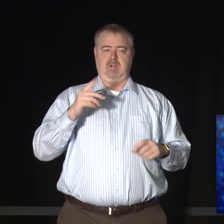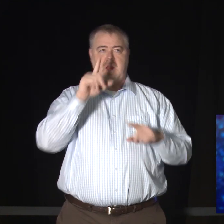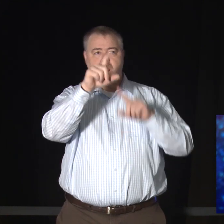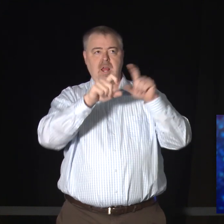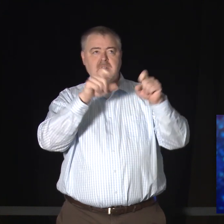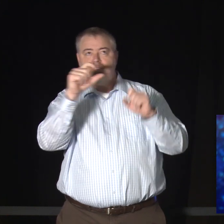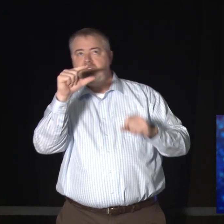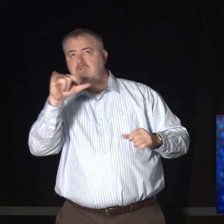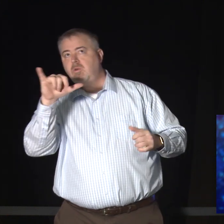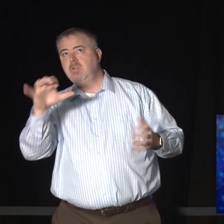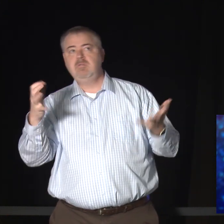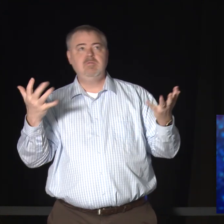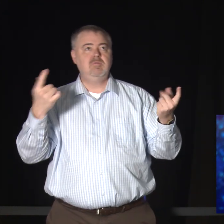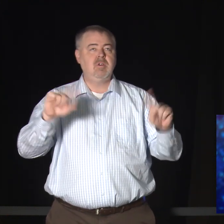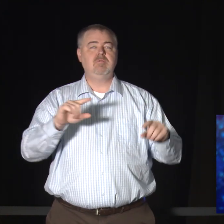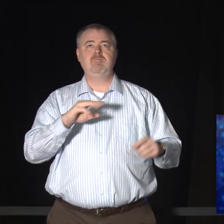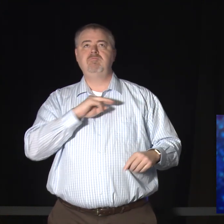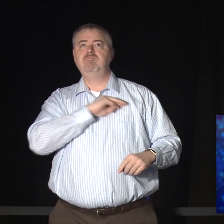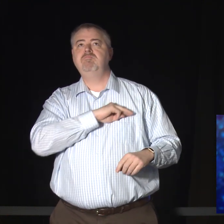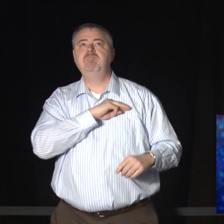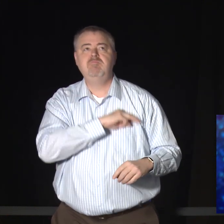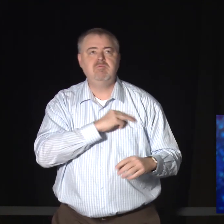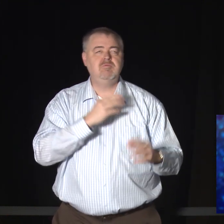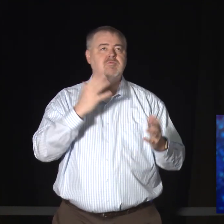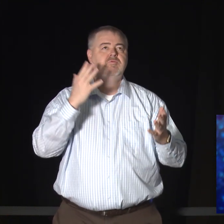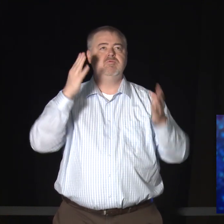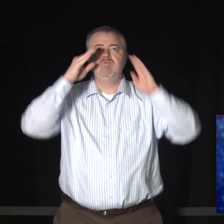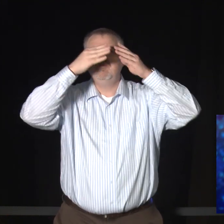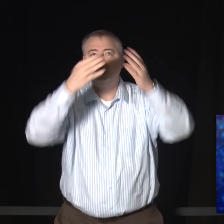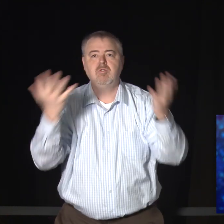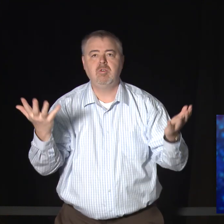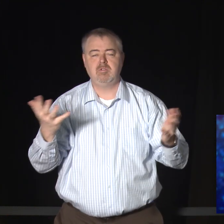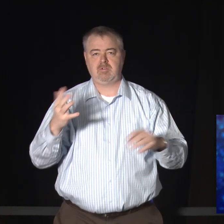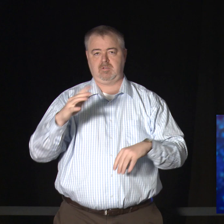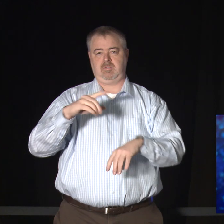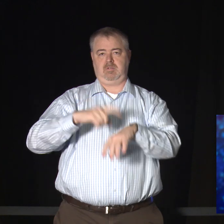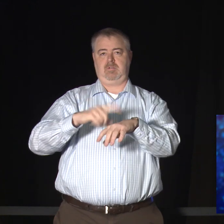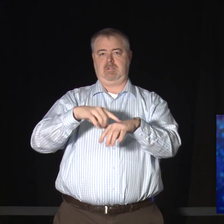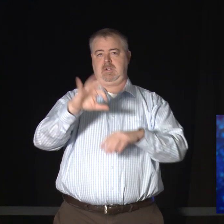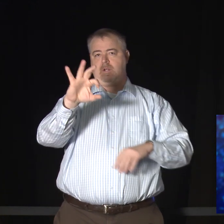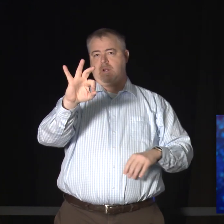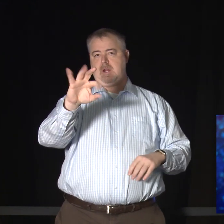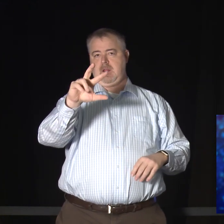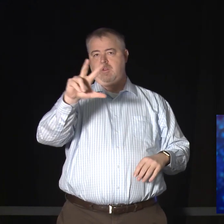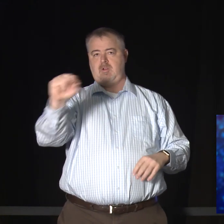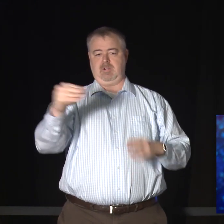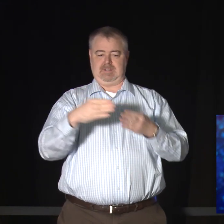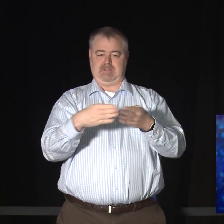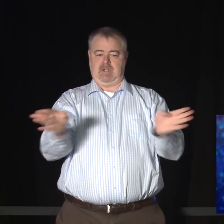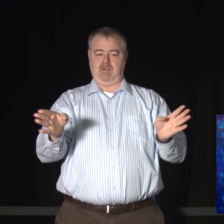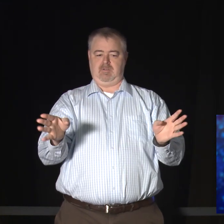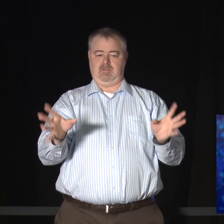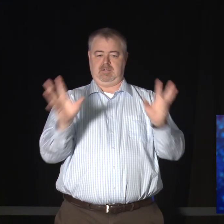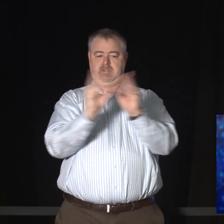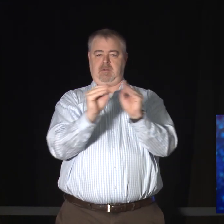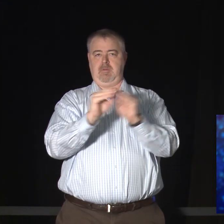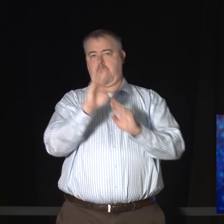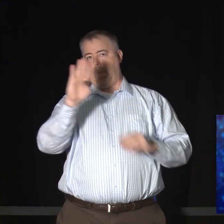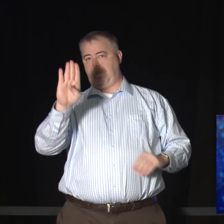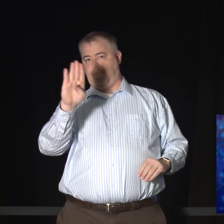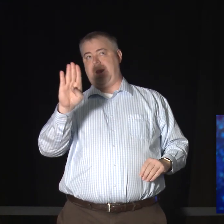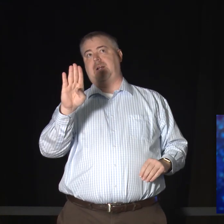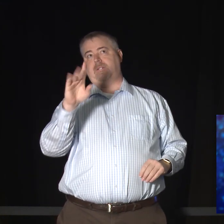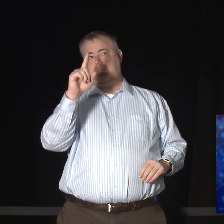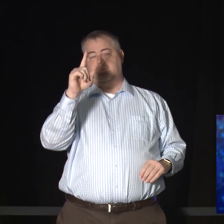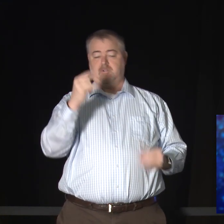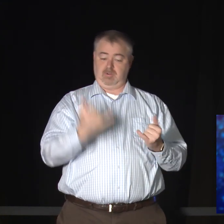movement of GYC, its mission, and its focus. So again, that is at 9:30 in General Assembly B.